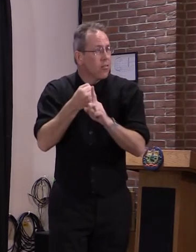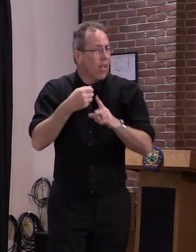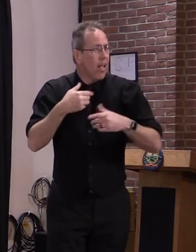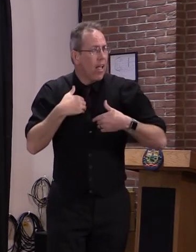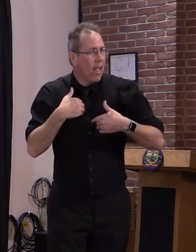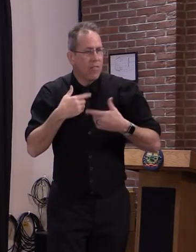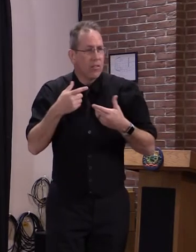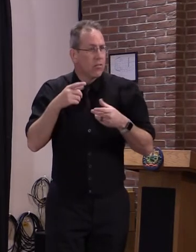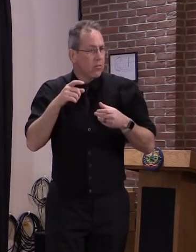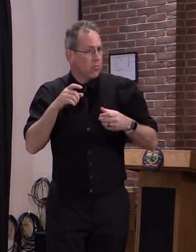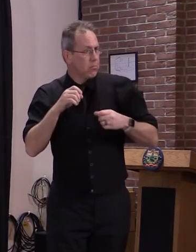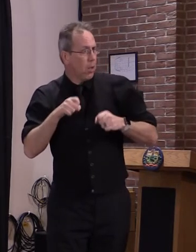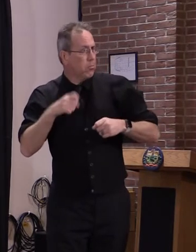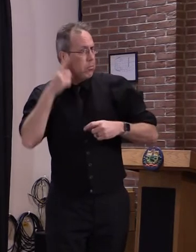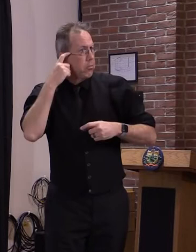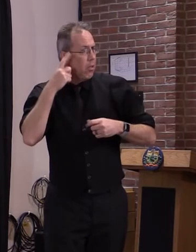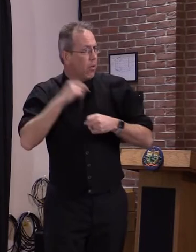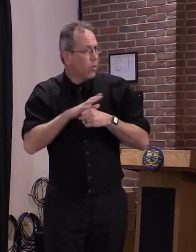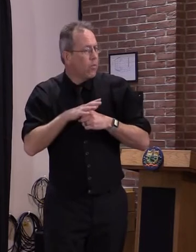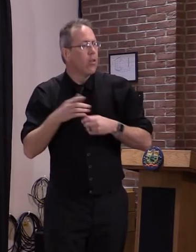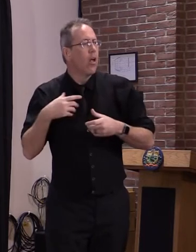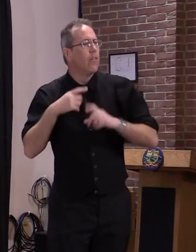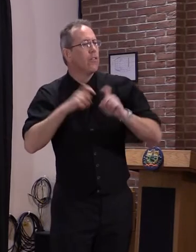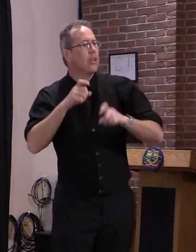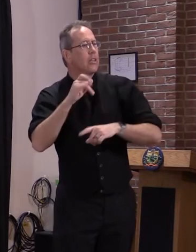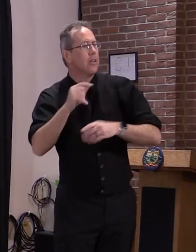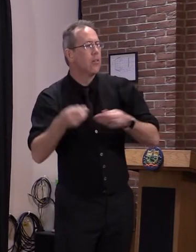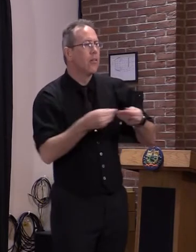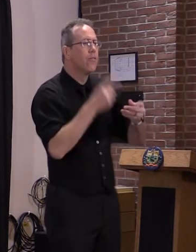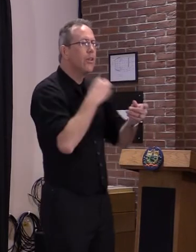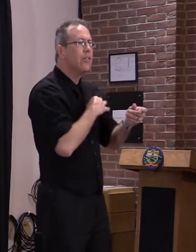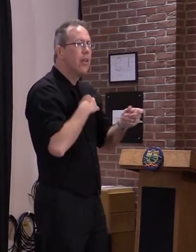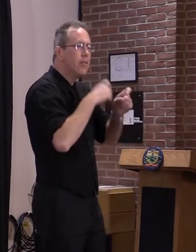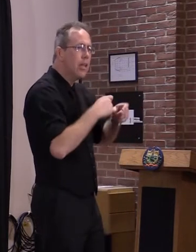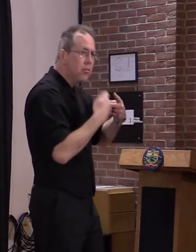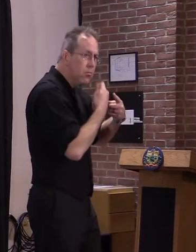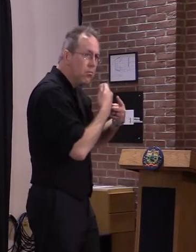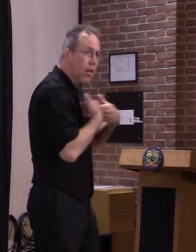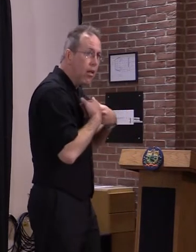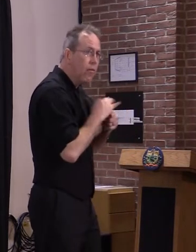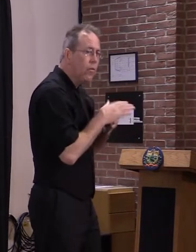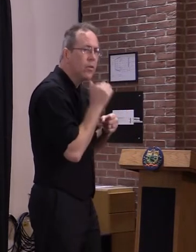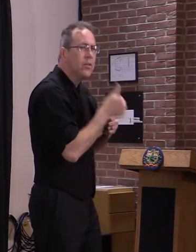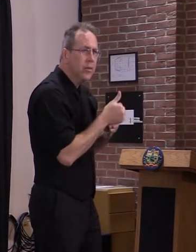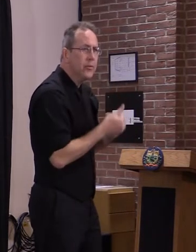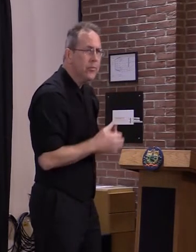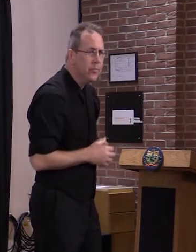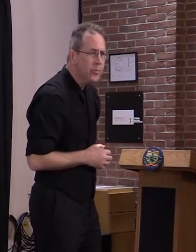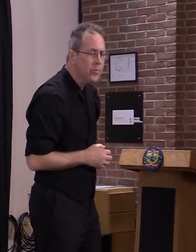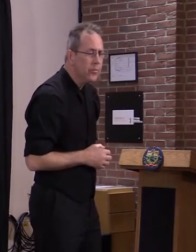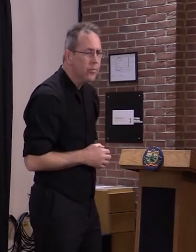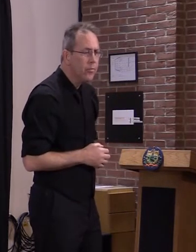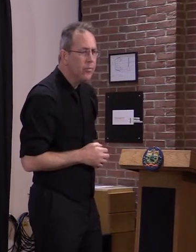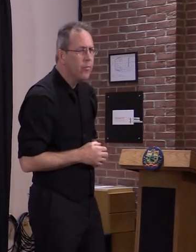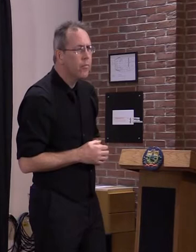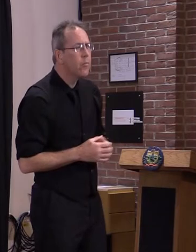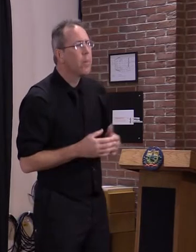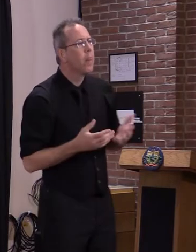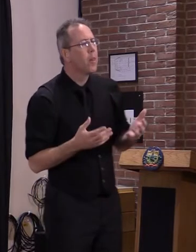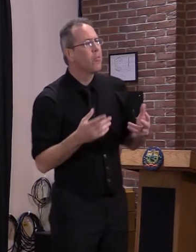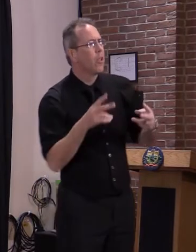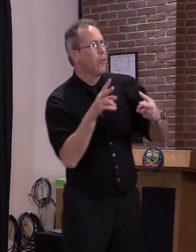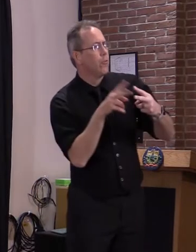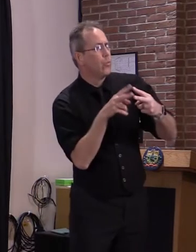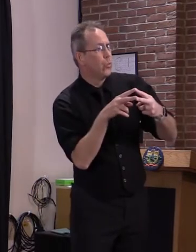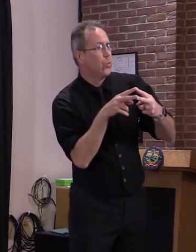maintain an awareness of their own status relative to the virus. So what we announced last week is that those programs will be fading out over